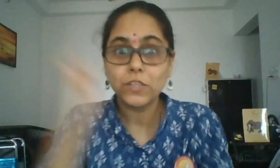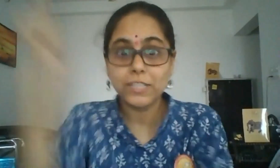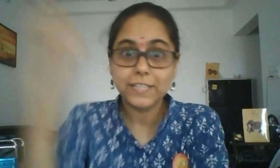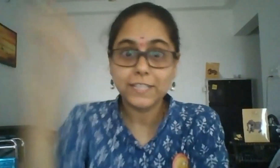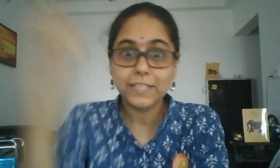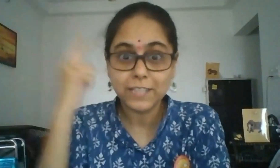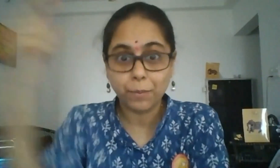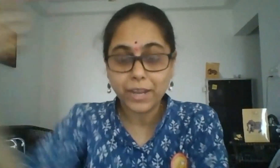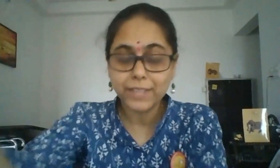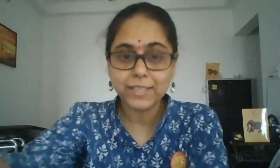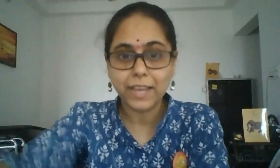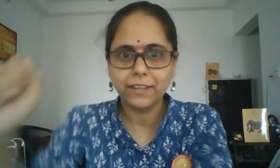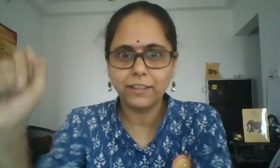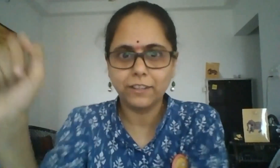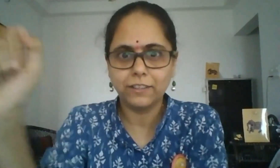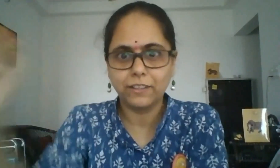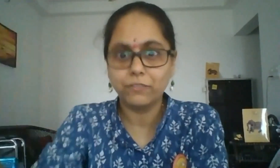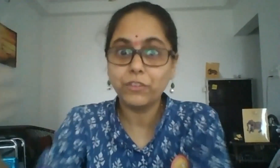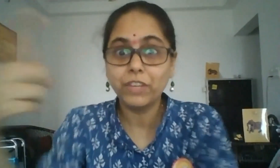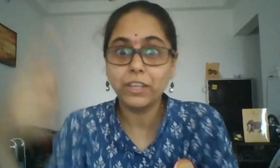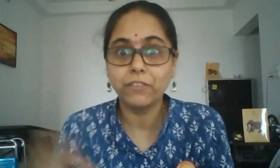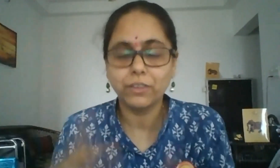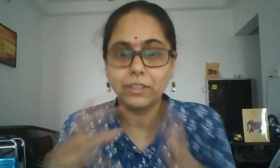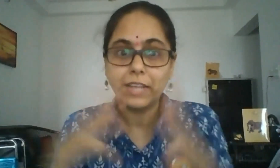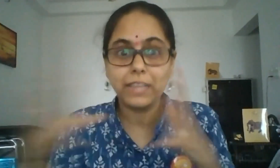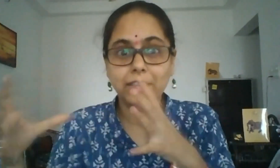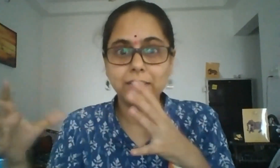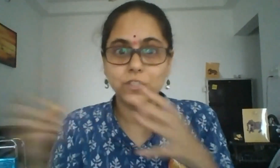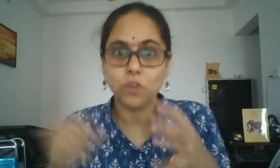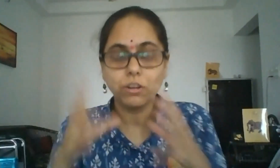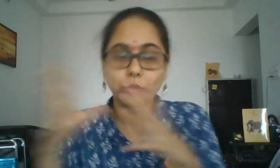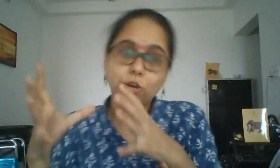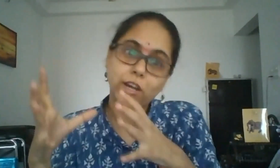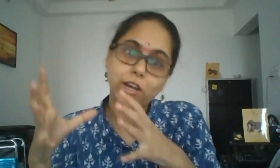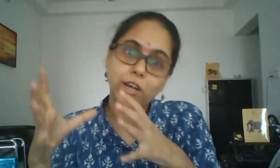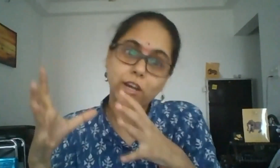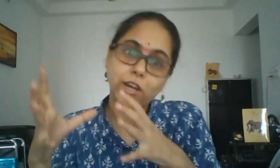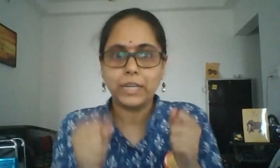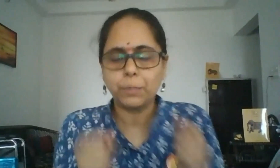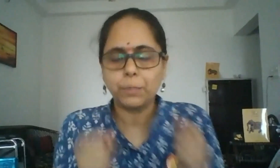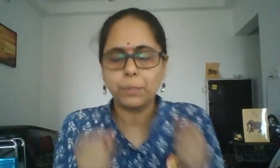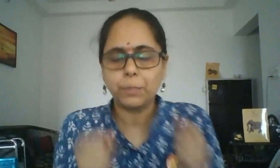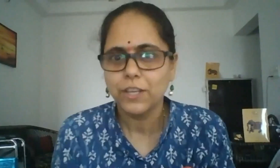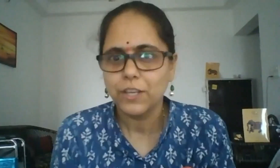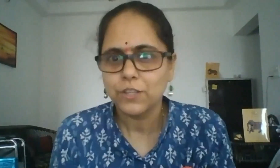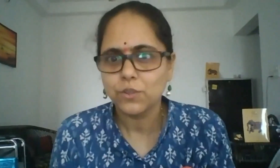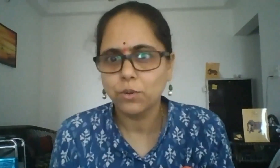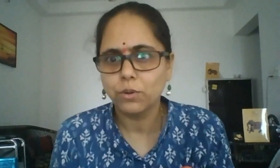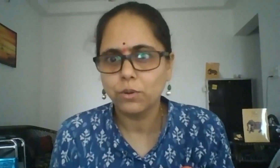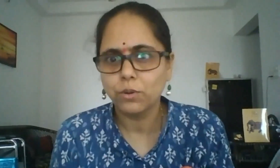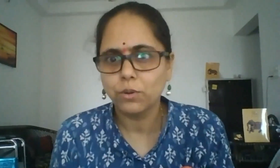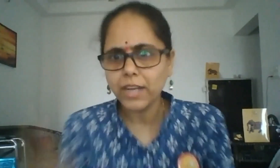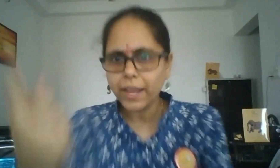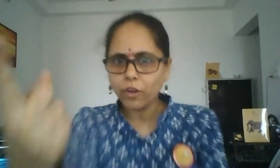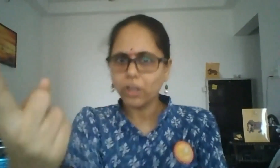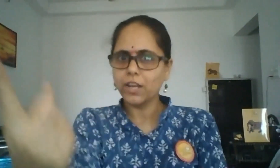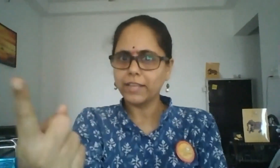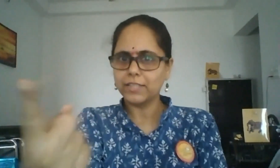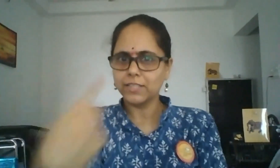is a surprise, and we will tell this song to her, you will interpret. So he said, I call her like this,